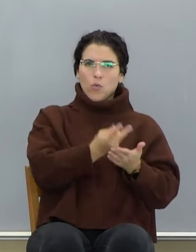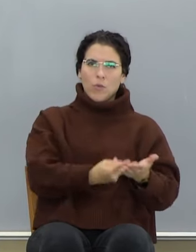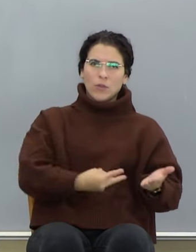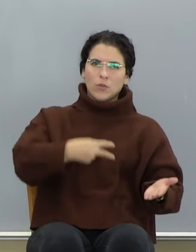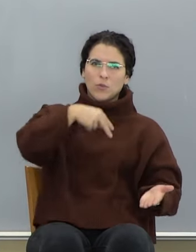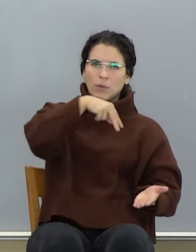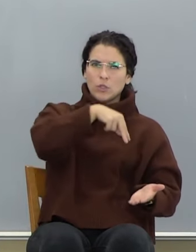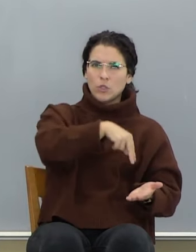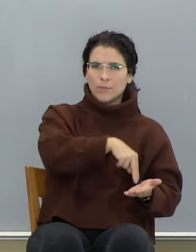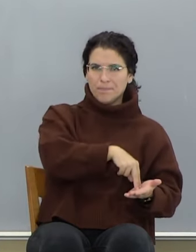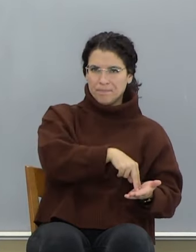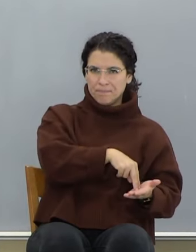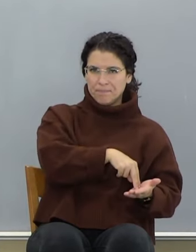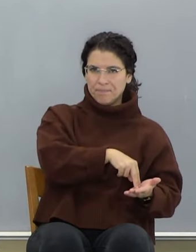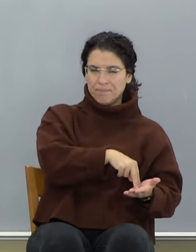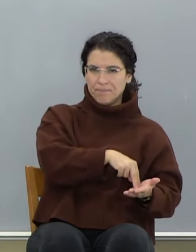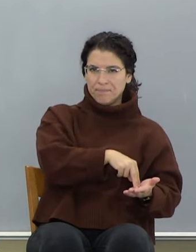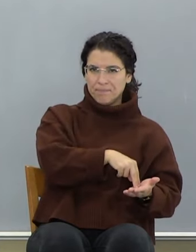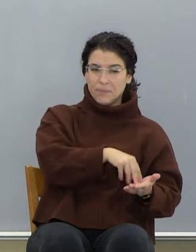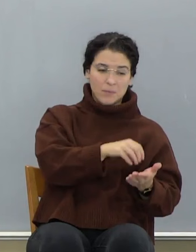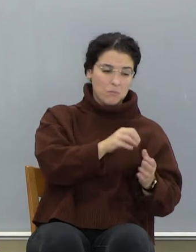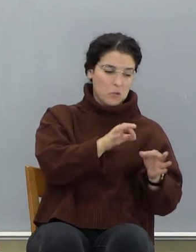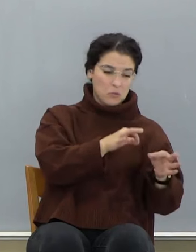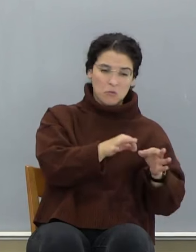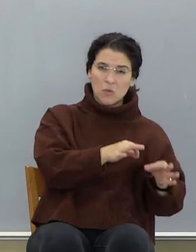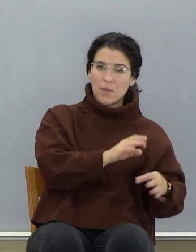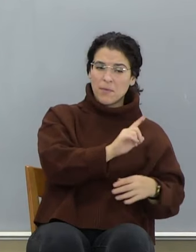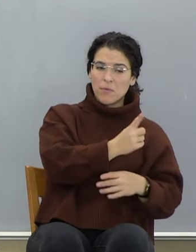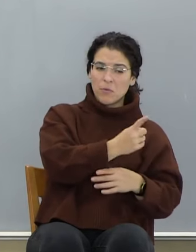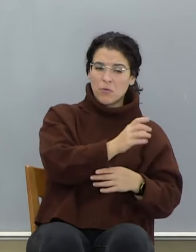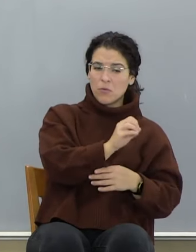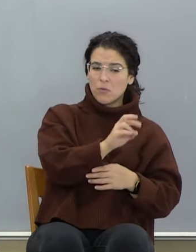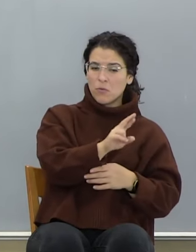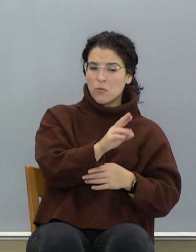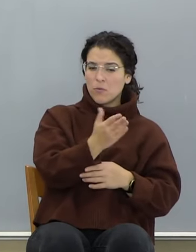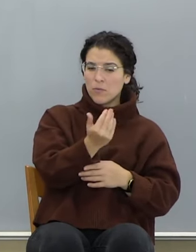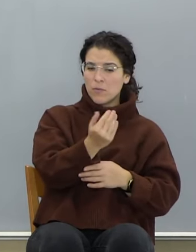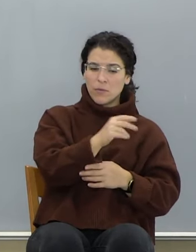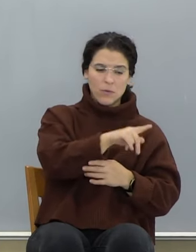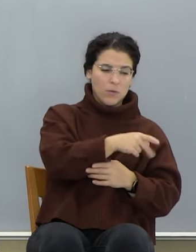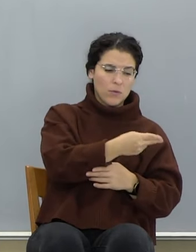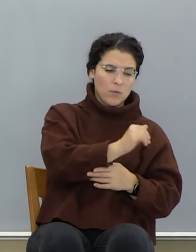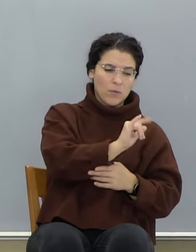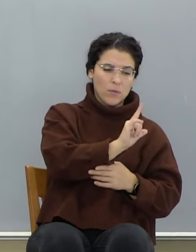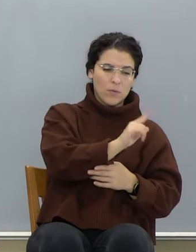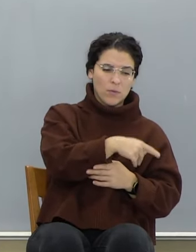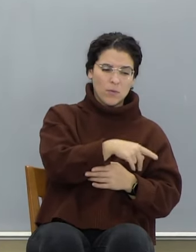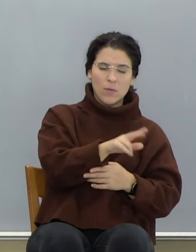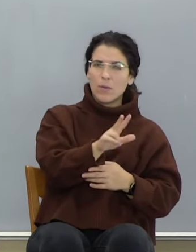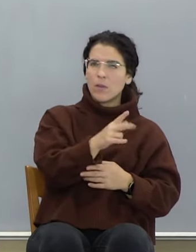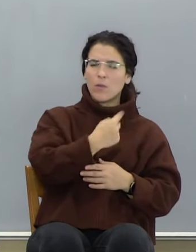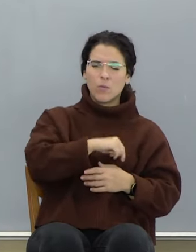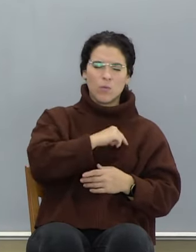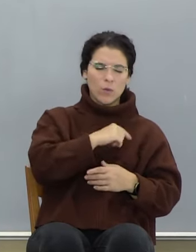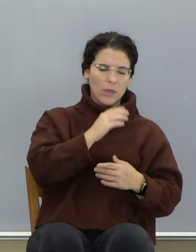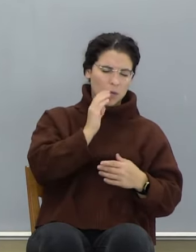resurrection, as it's described in 1 Corinthians chapter 15 or Philippians chapter 3. We're going to be,